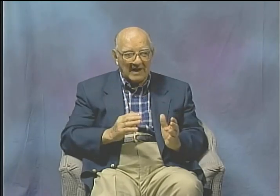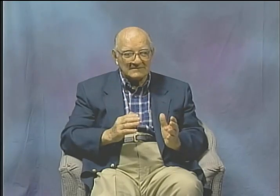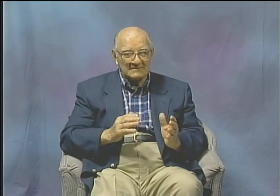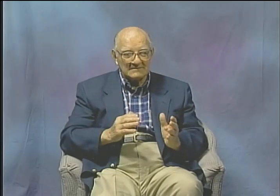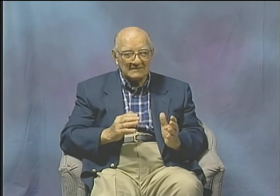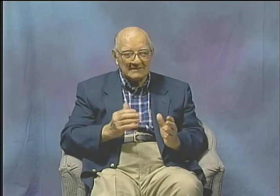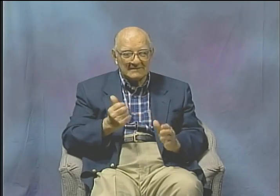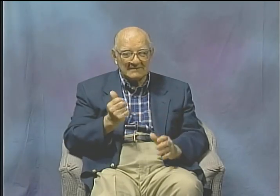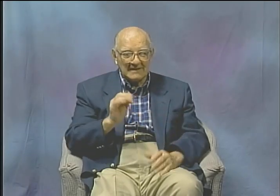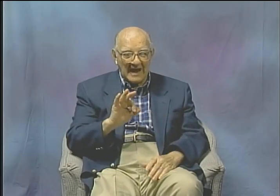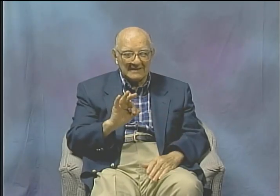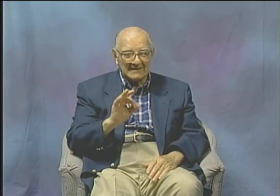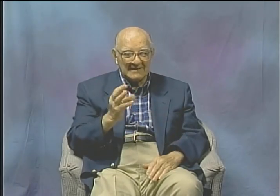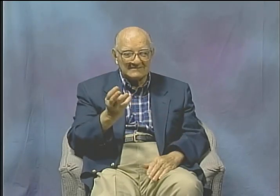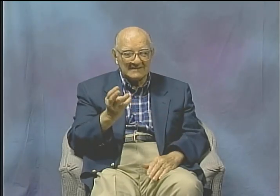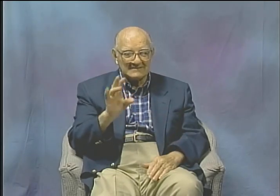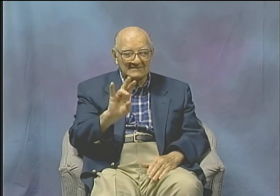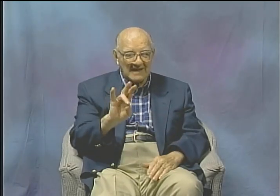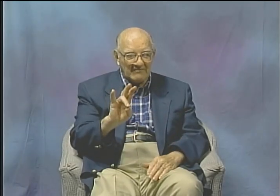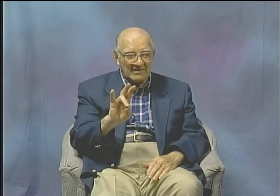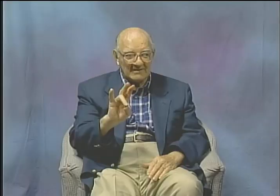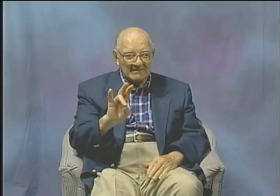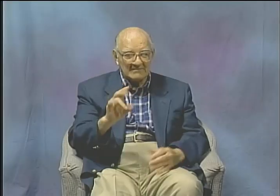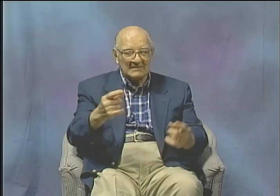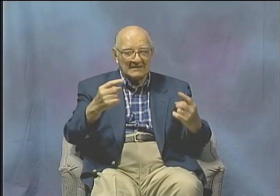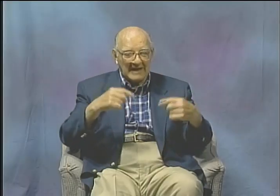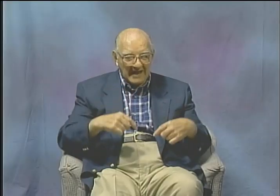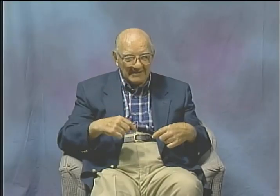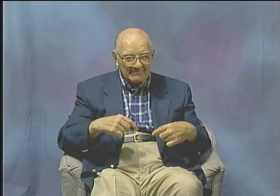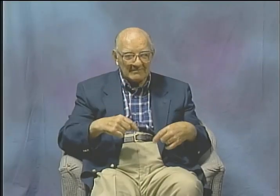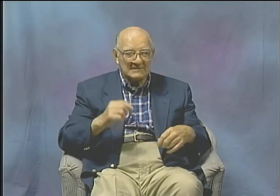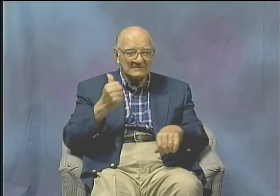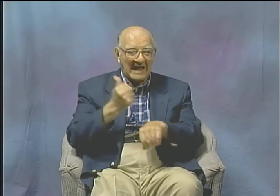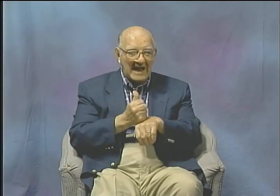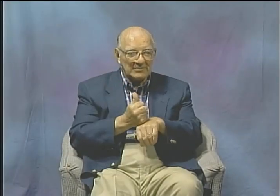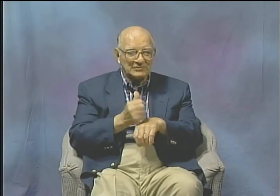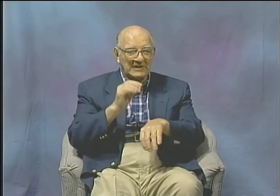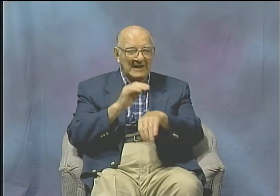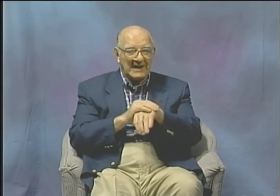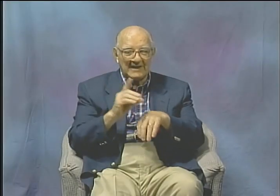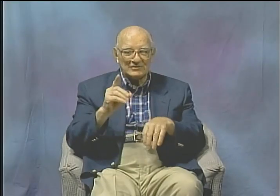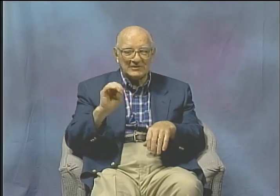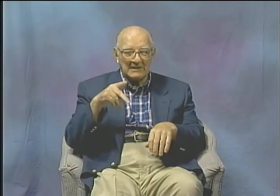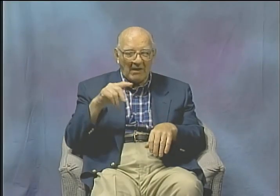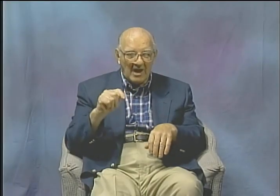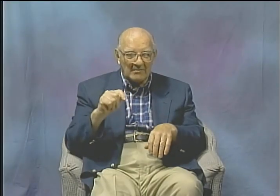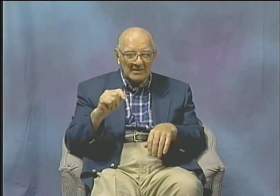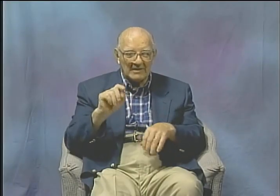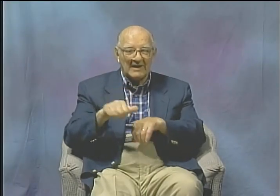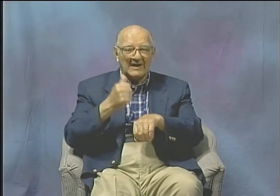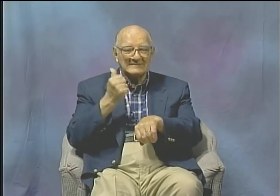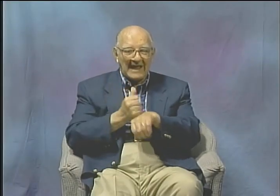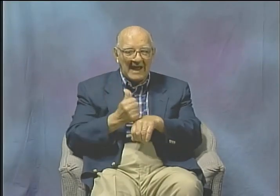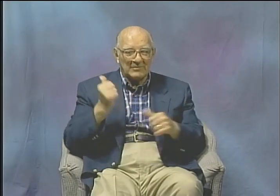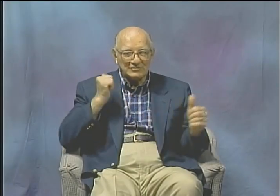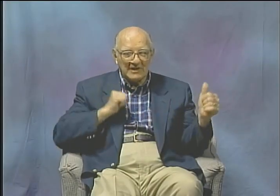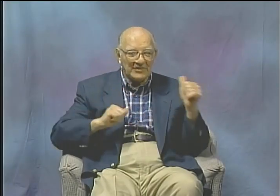professor in 1967. Came, established the English department, established the